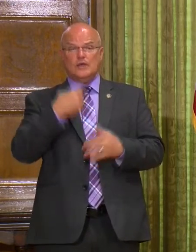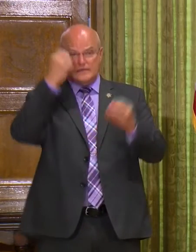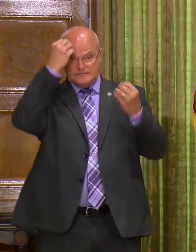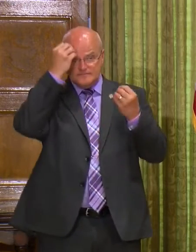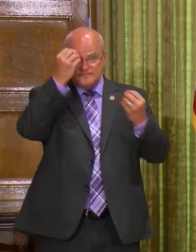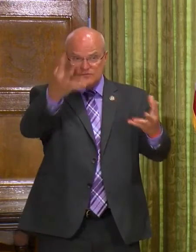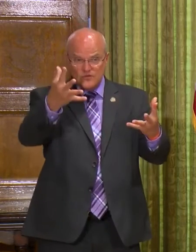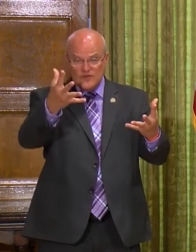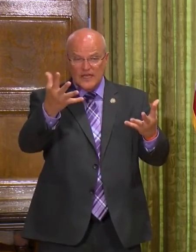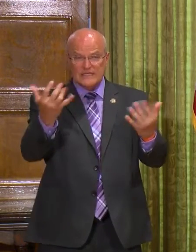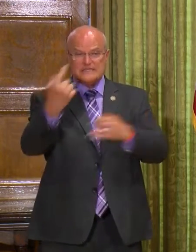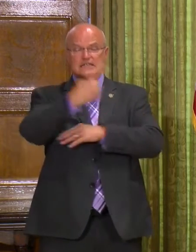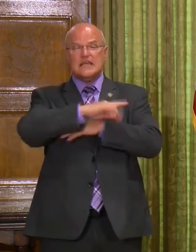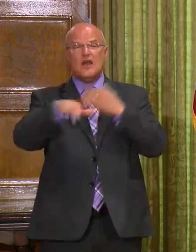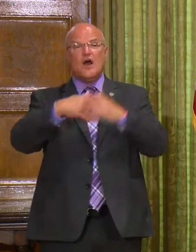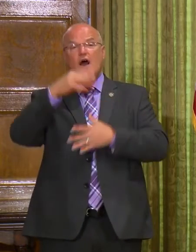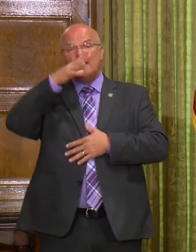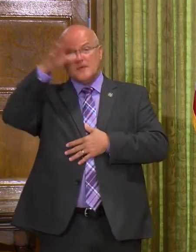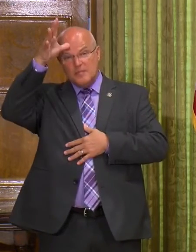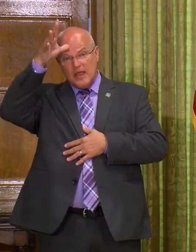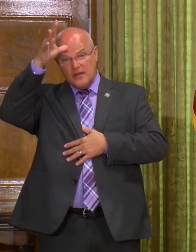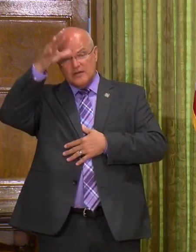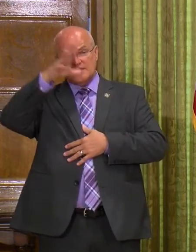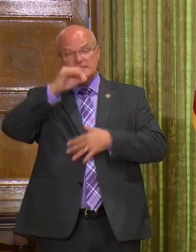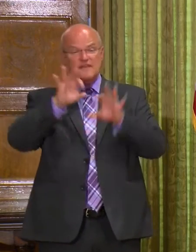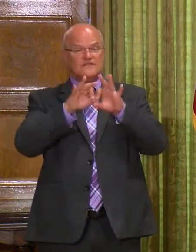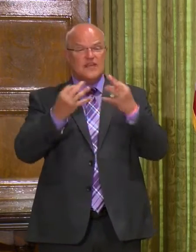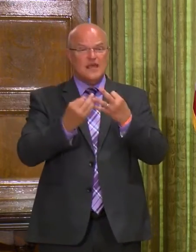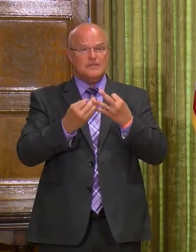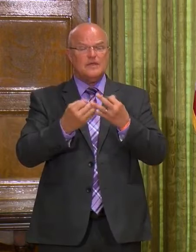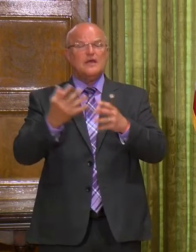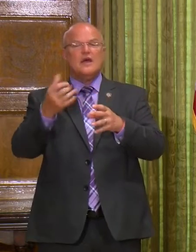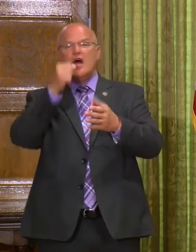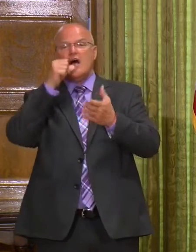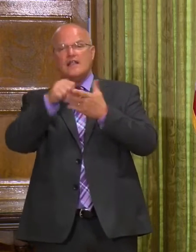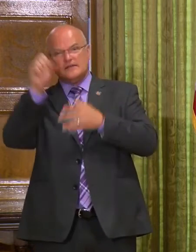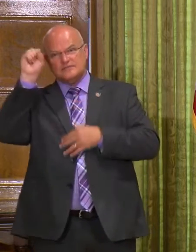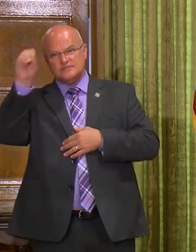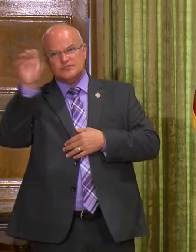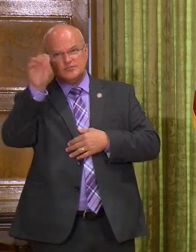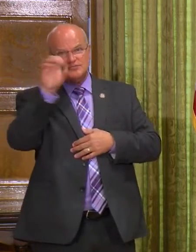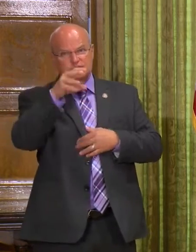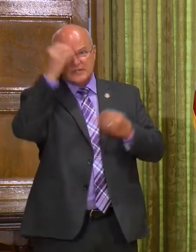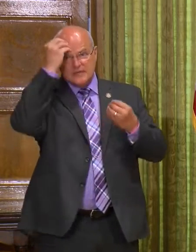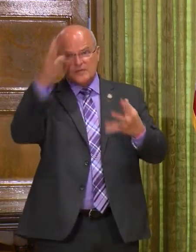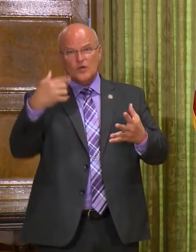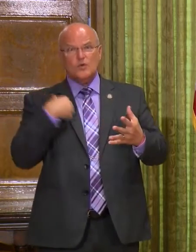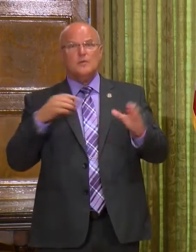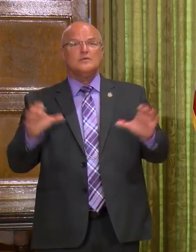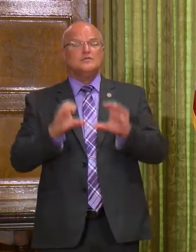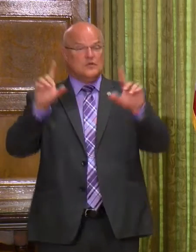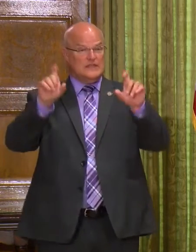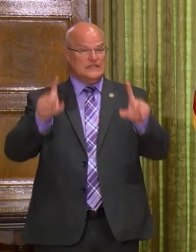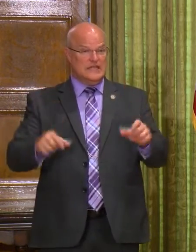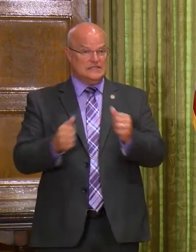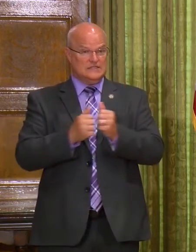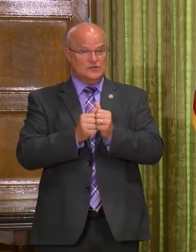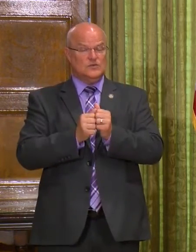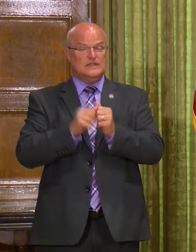notifying today all the parents and guardians. They're going to be receiving a letter letting them know that we are going to be conducting this